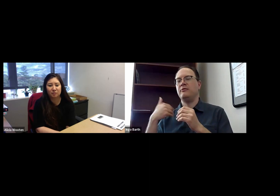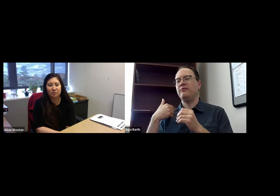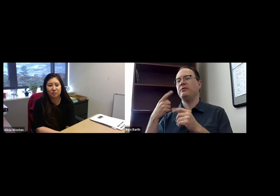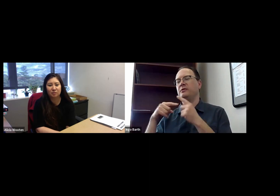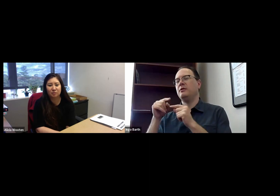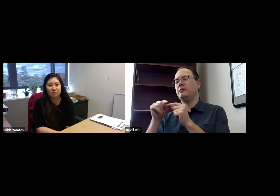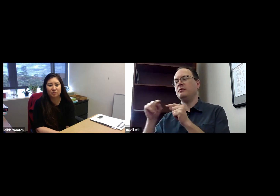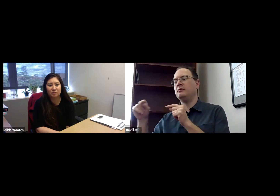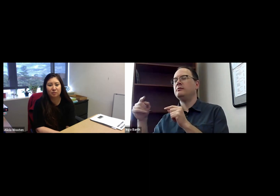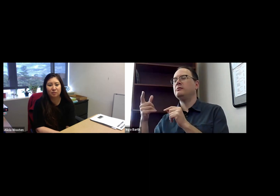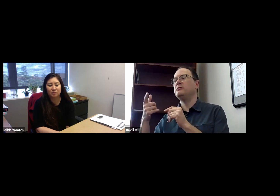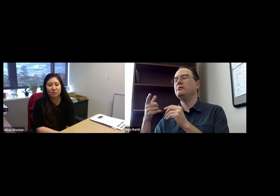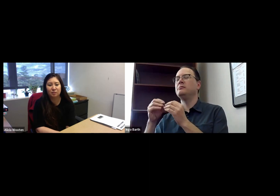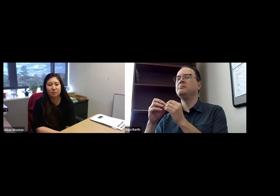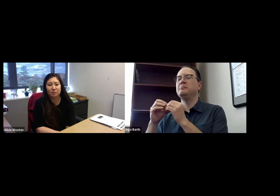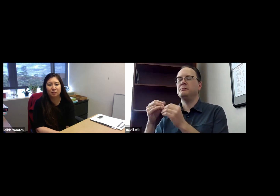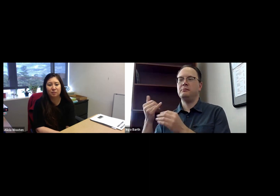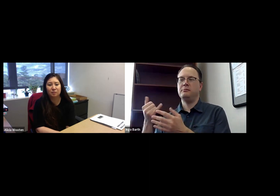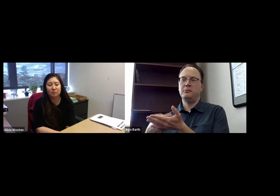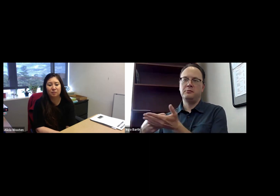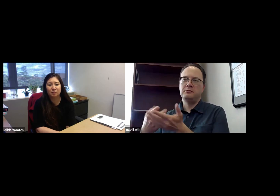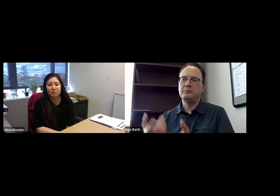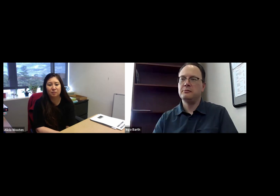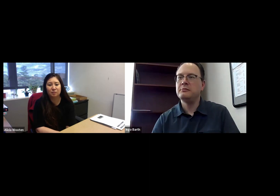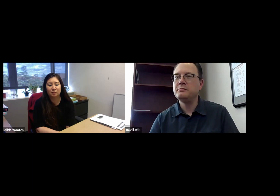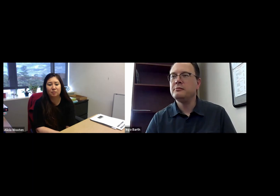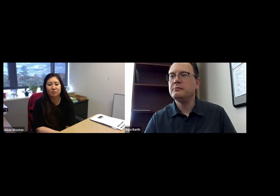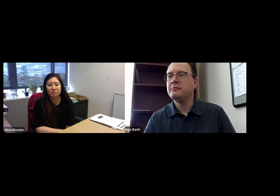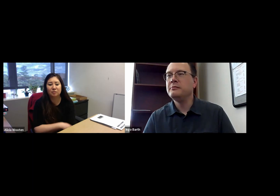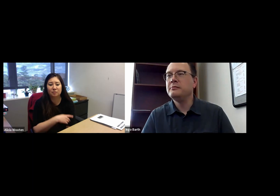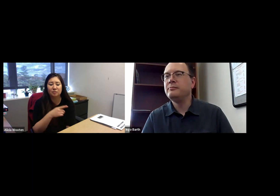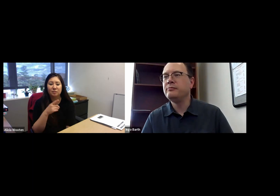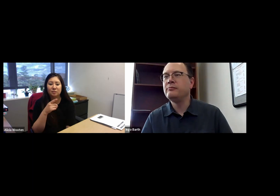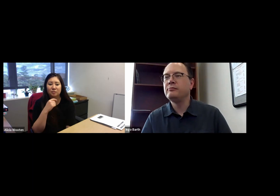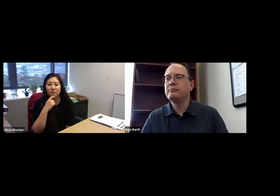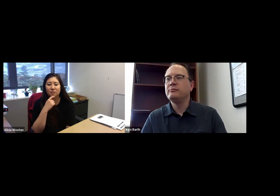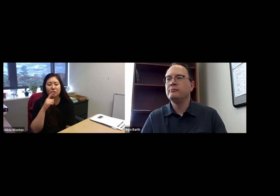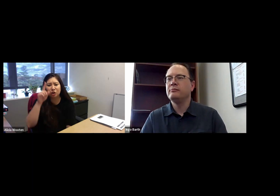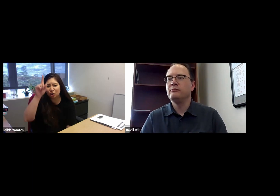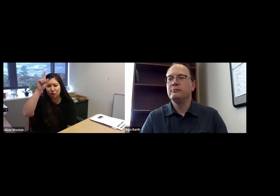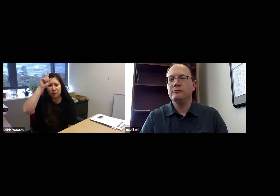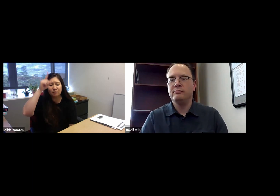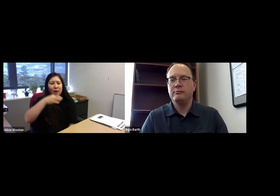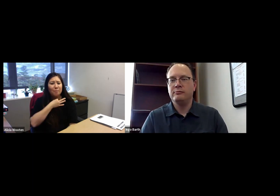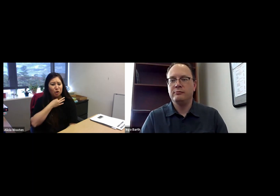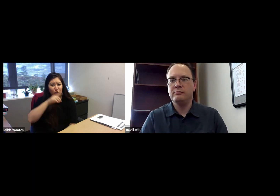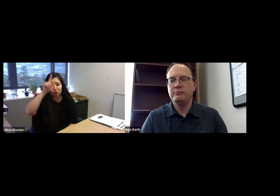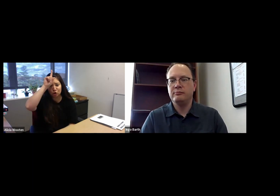and then there's also the organic chemical compounds that would be even more complicated.